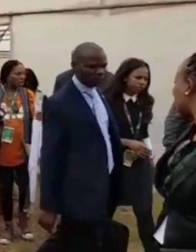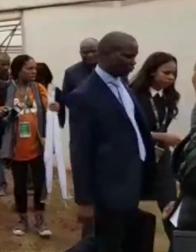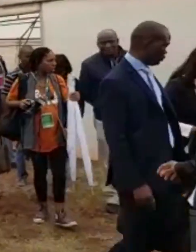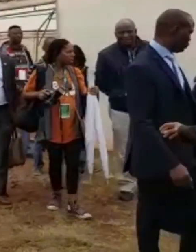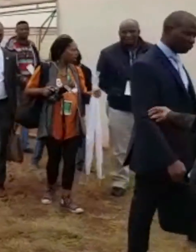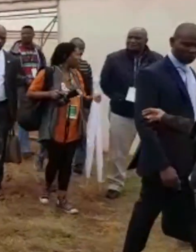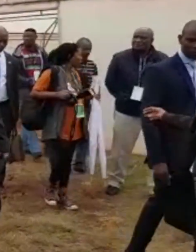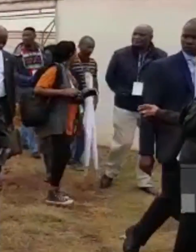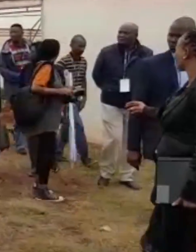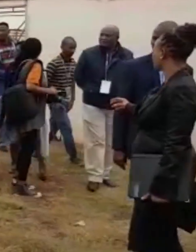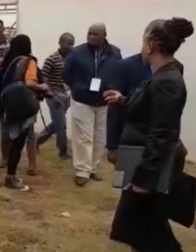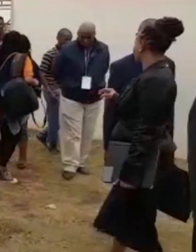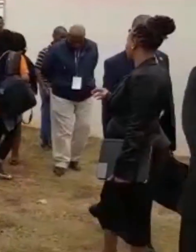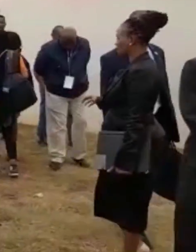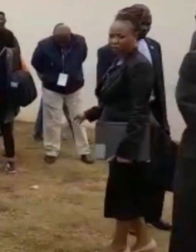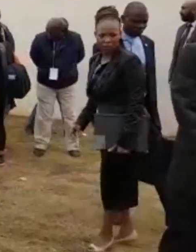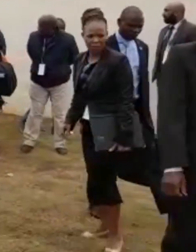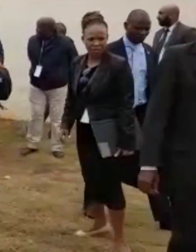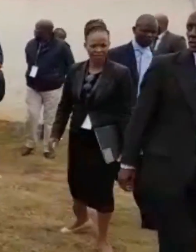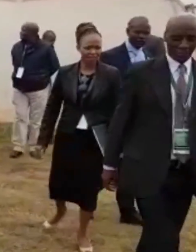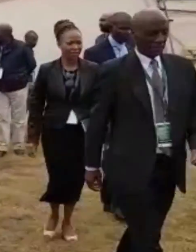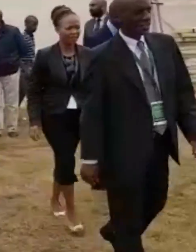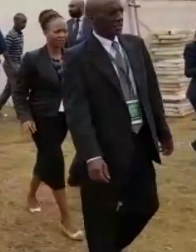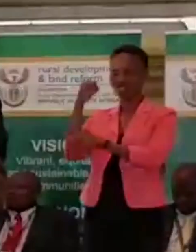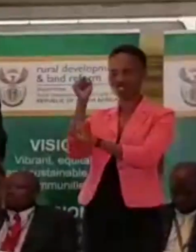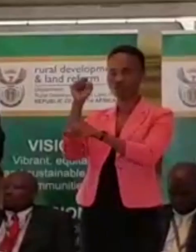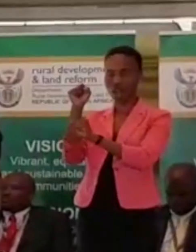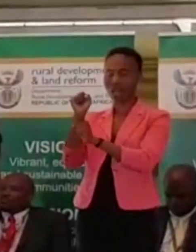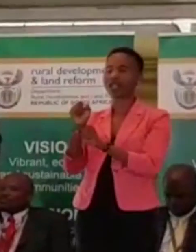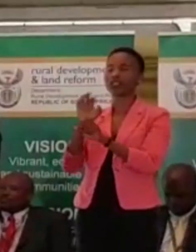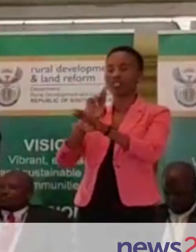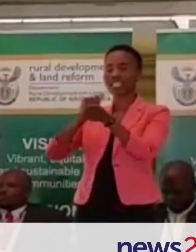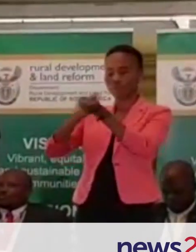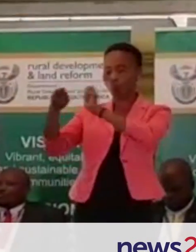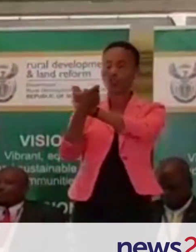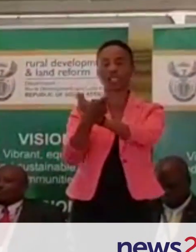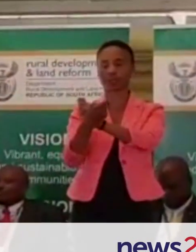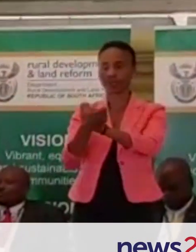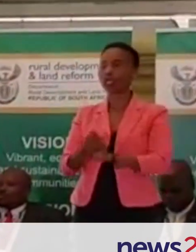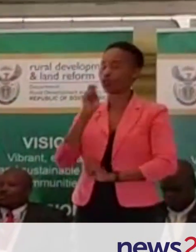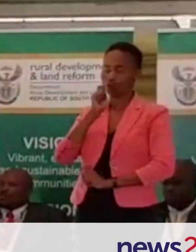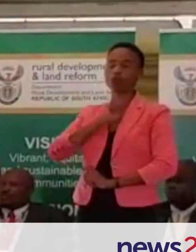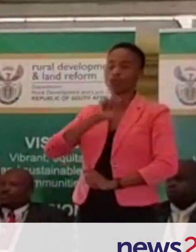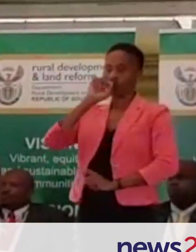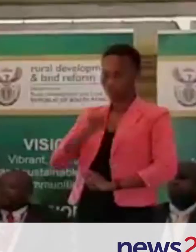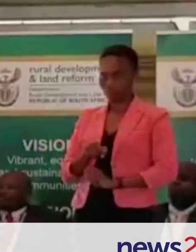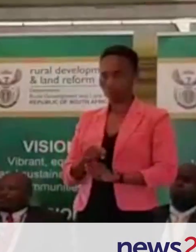industrial revolution. We are very happy, and we got a thorough briefing, even